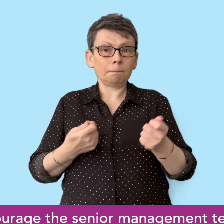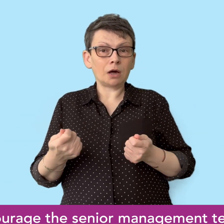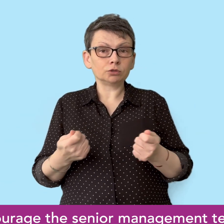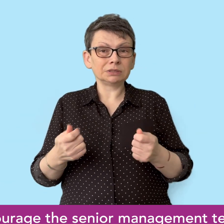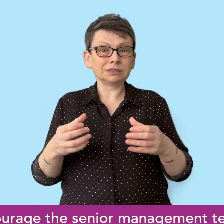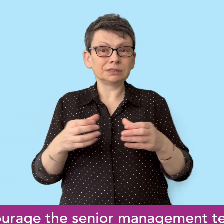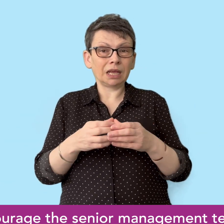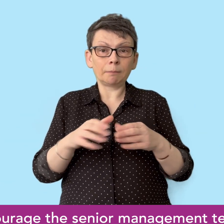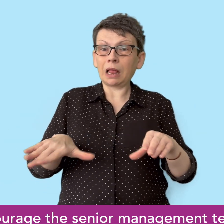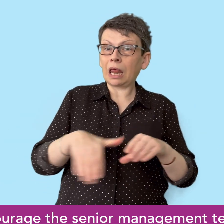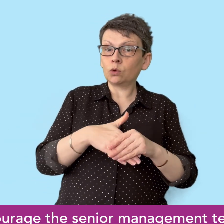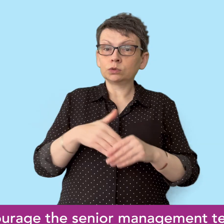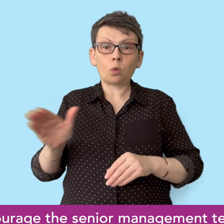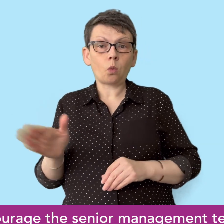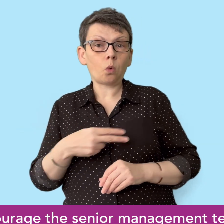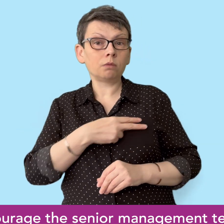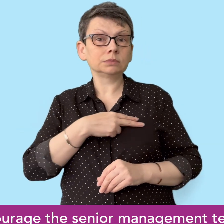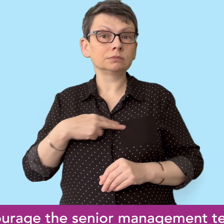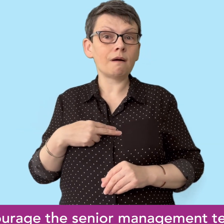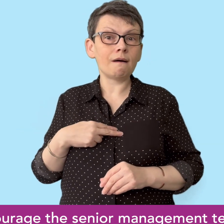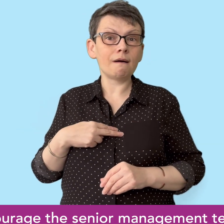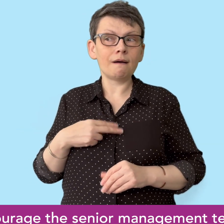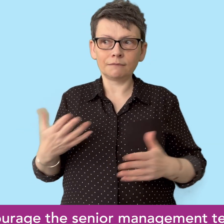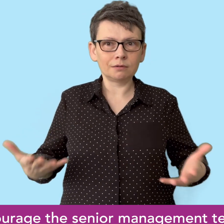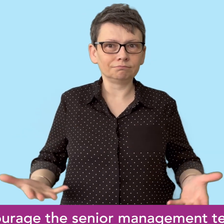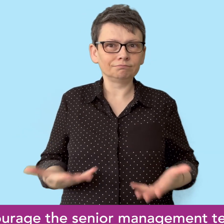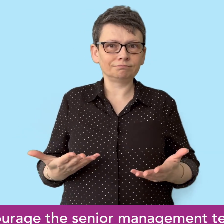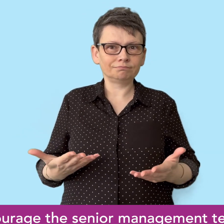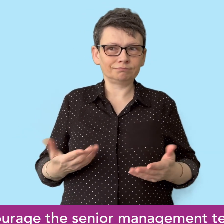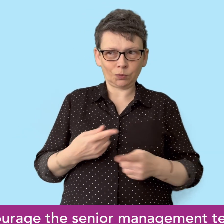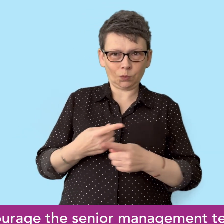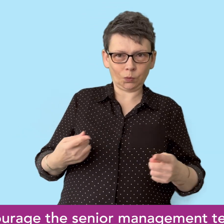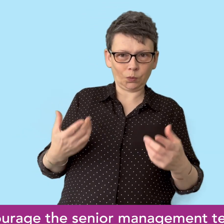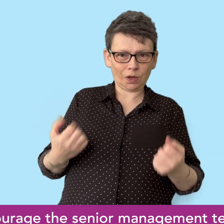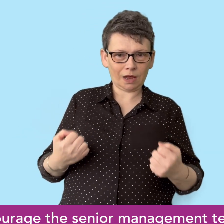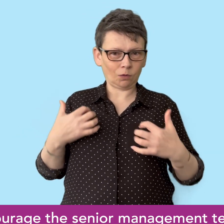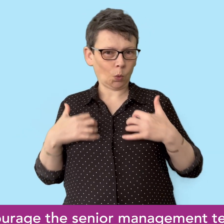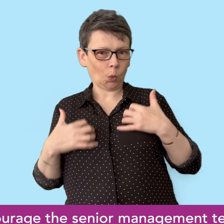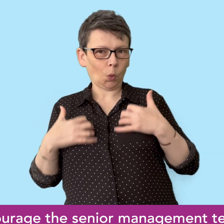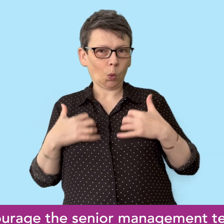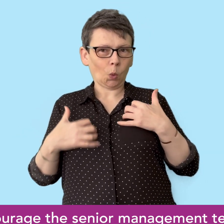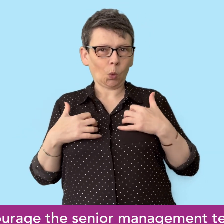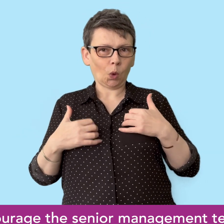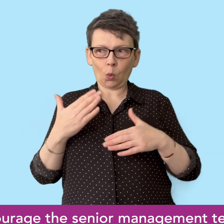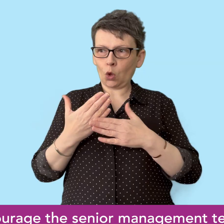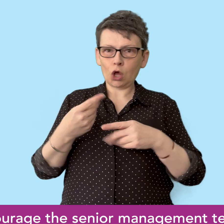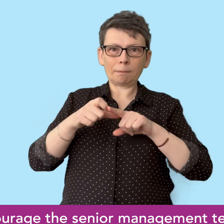Encourage the senior management teams and staff, making BID a fantastic place to work